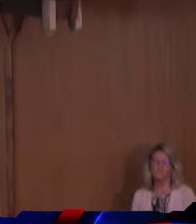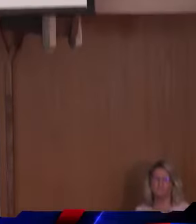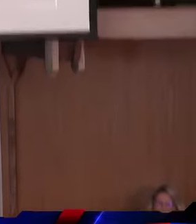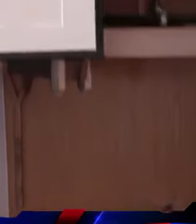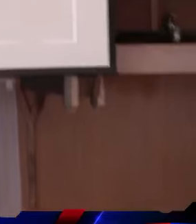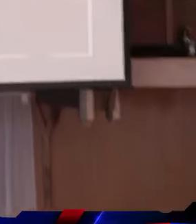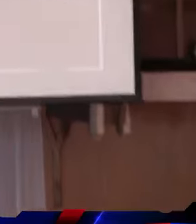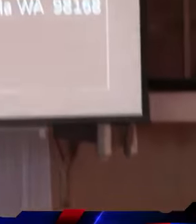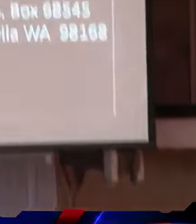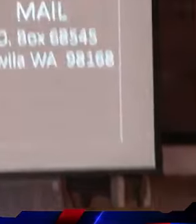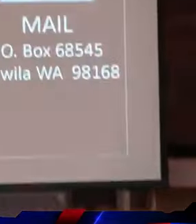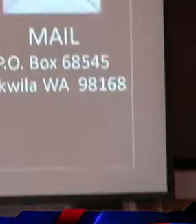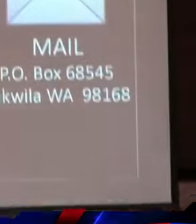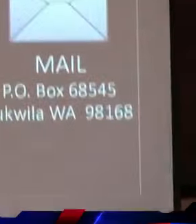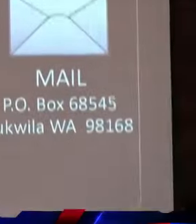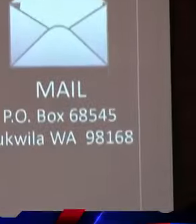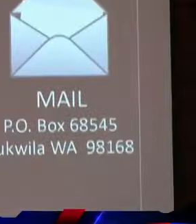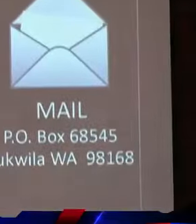our website,